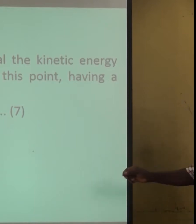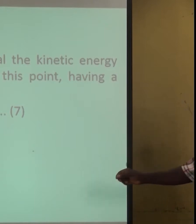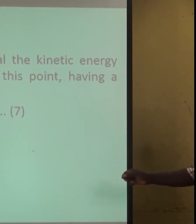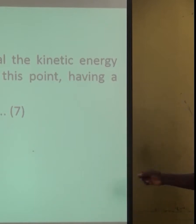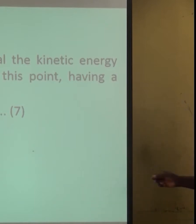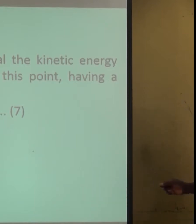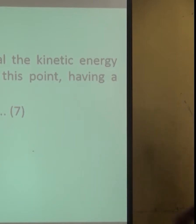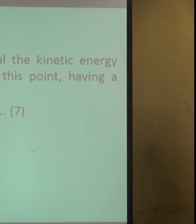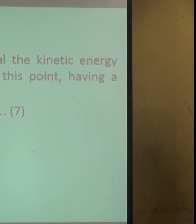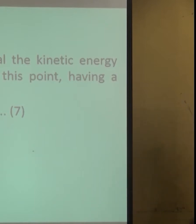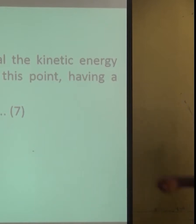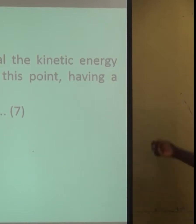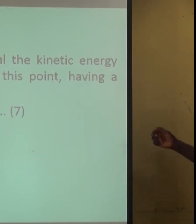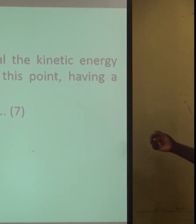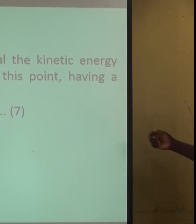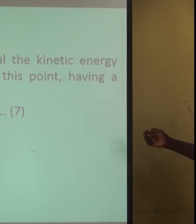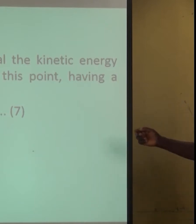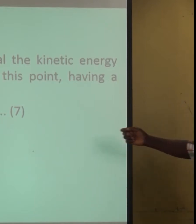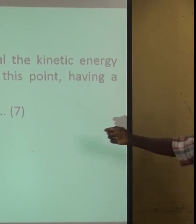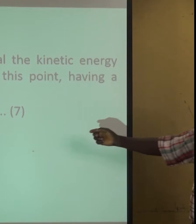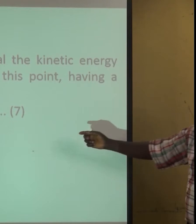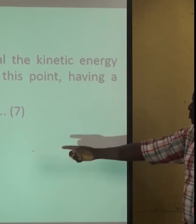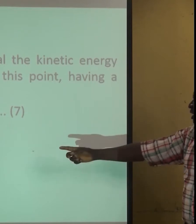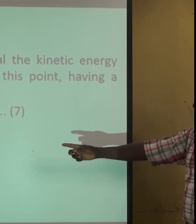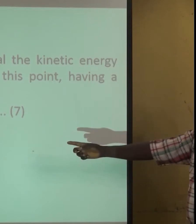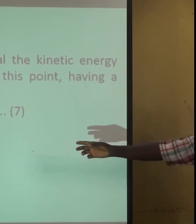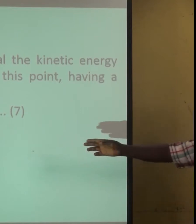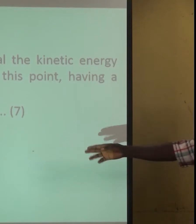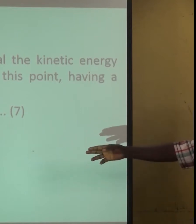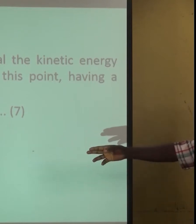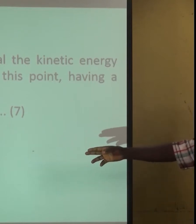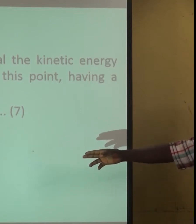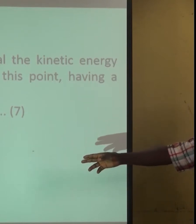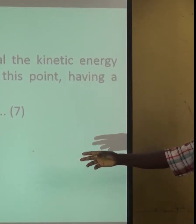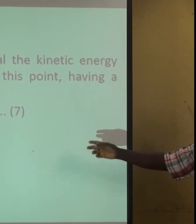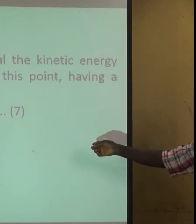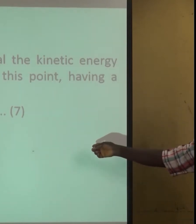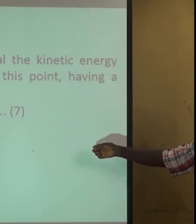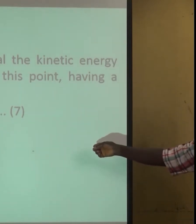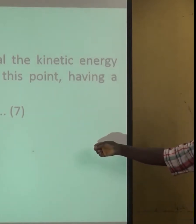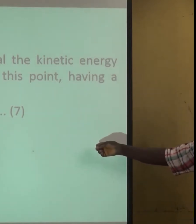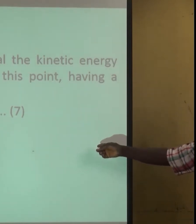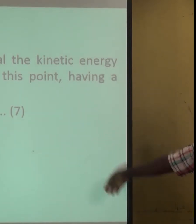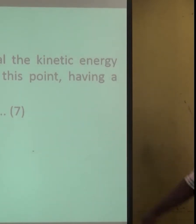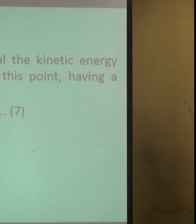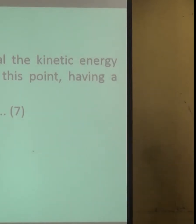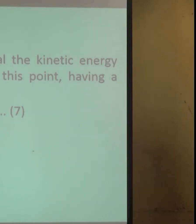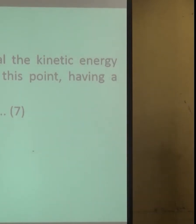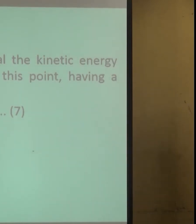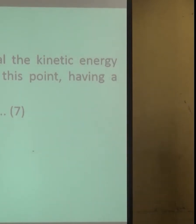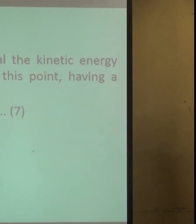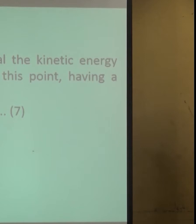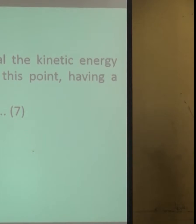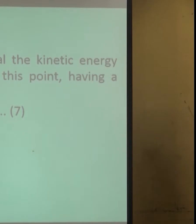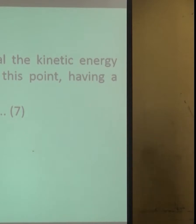2gme all over r, because ms on the left hand side will cancel ms on the right